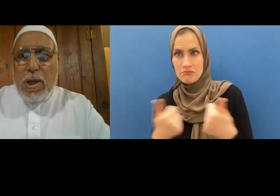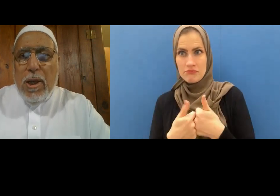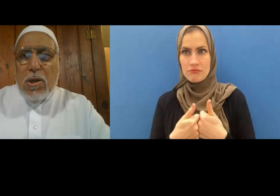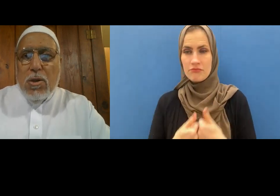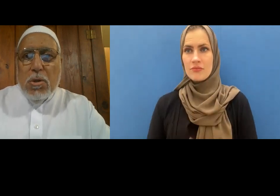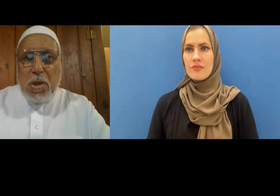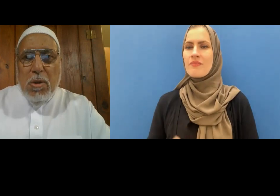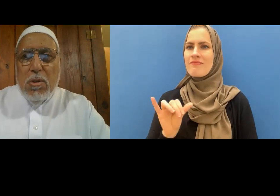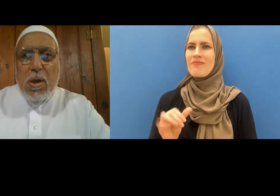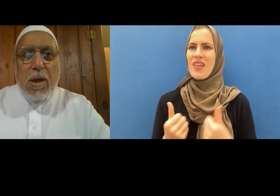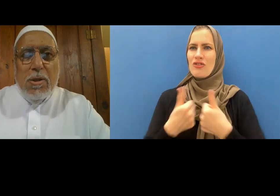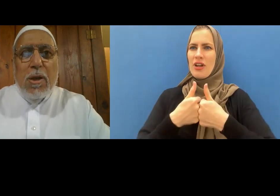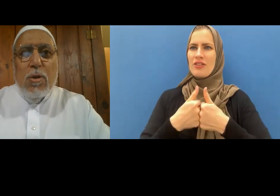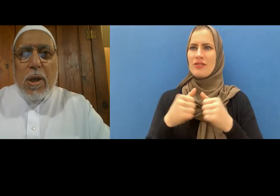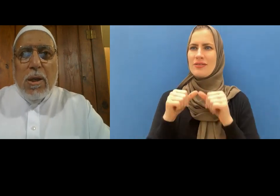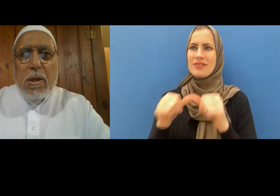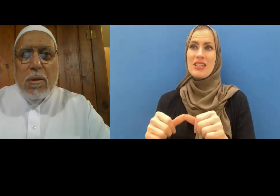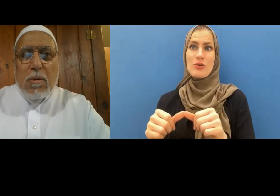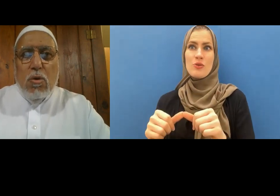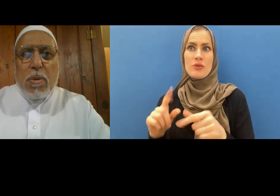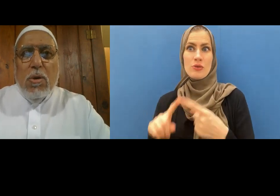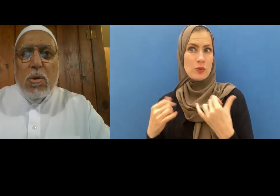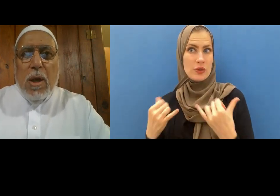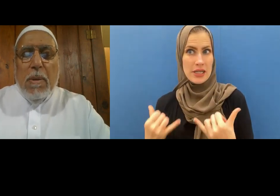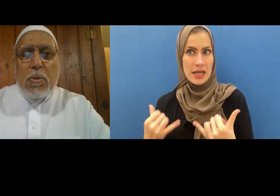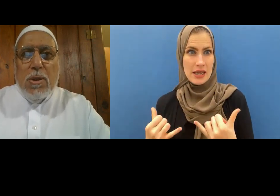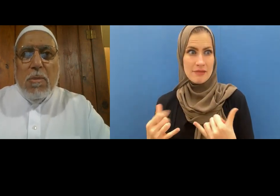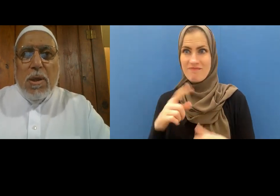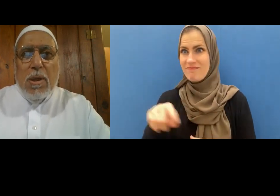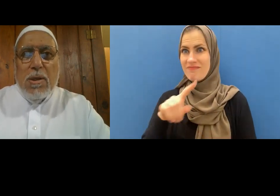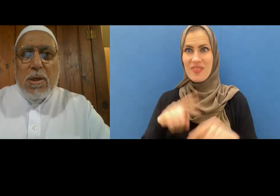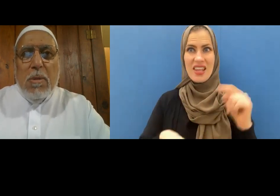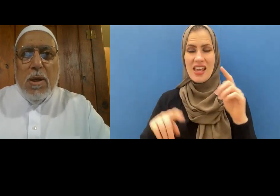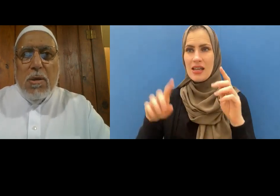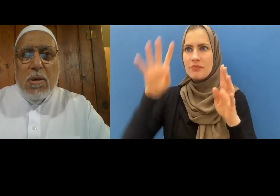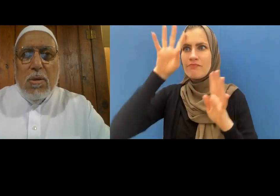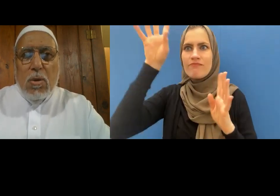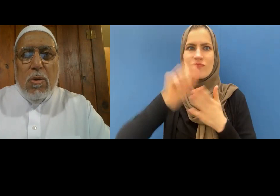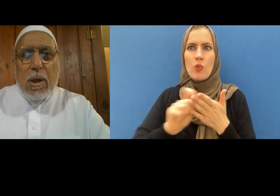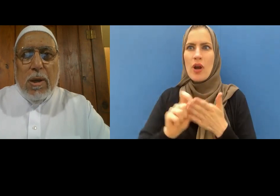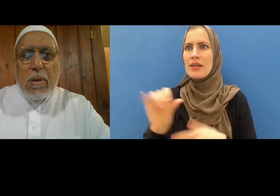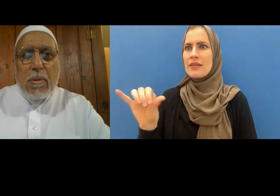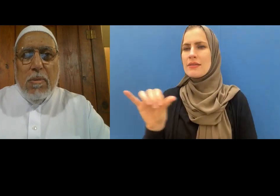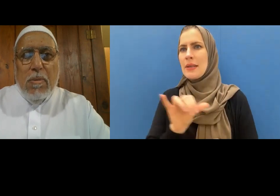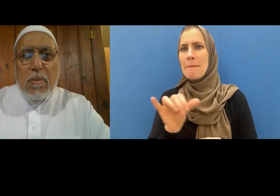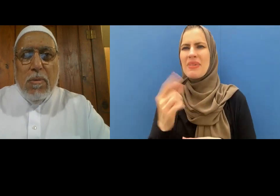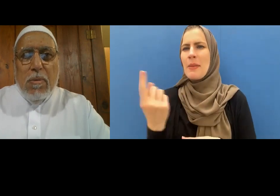That challenge continues until today. Nobody could come up with something similar to the